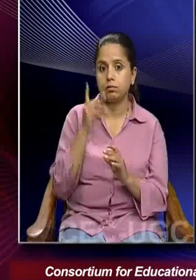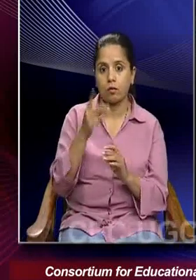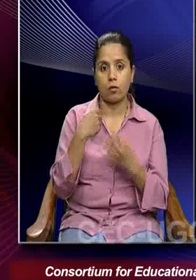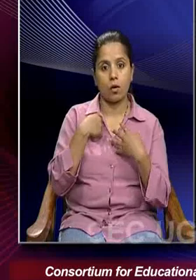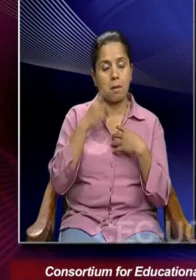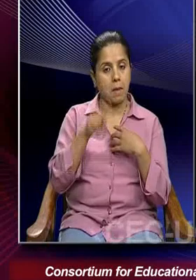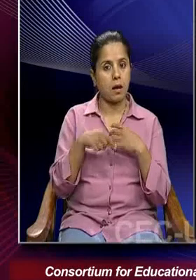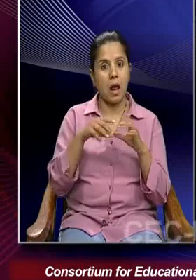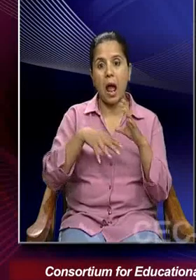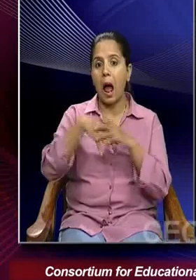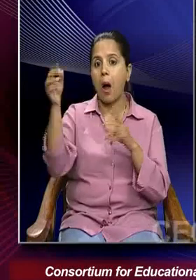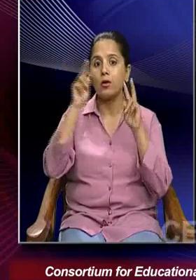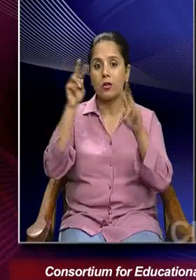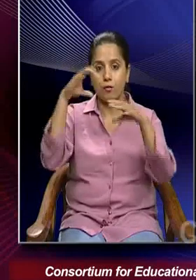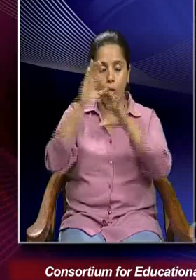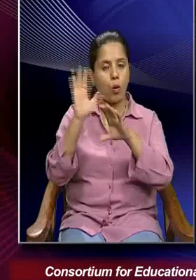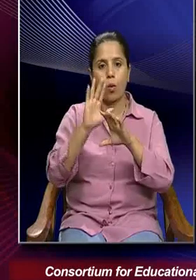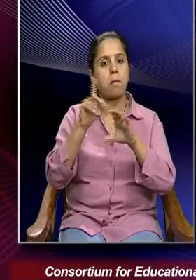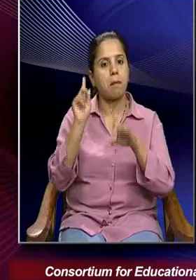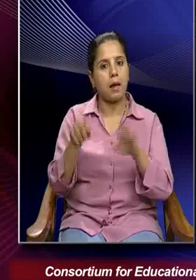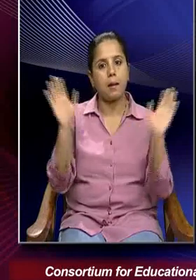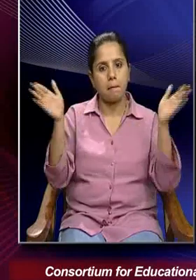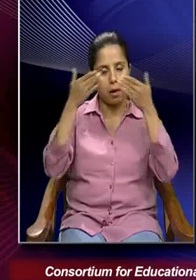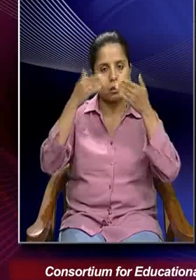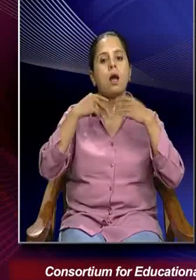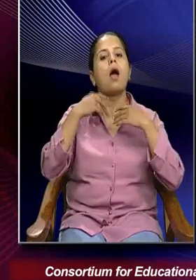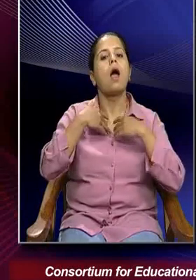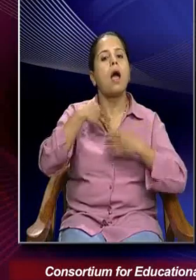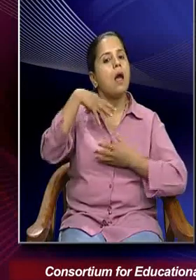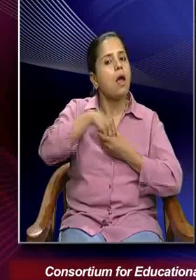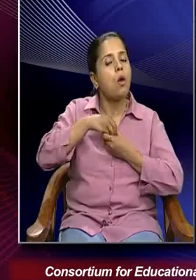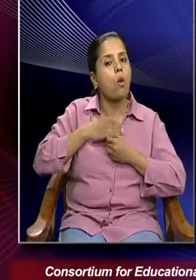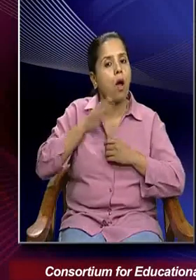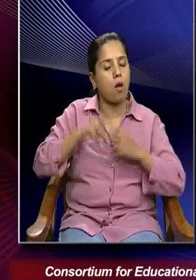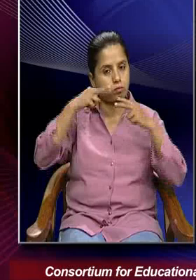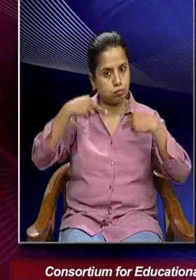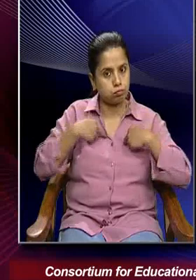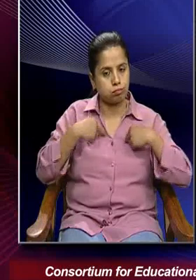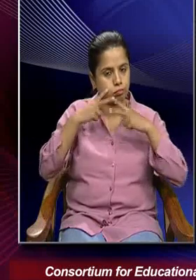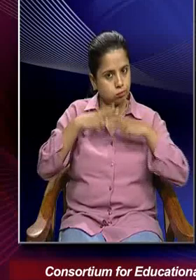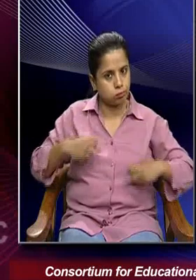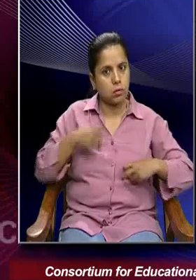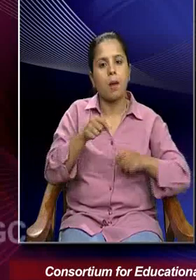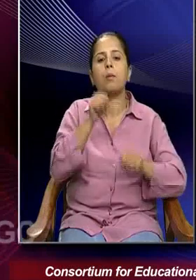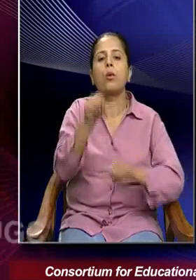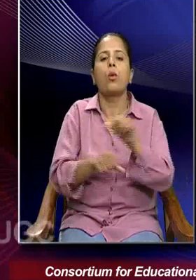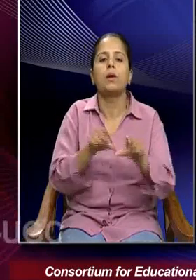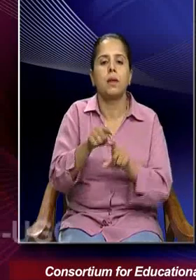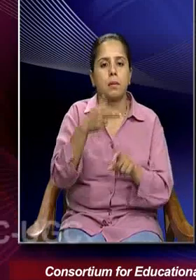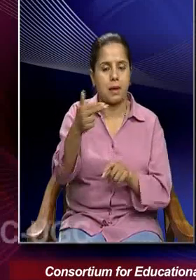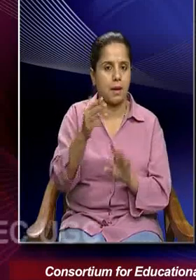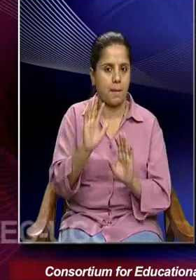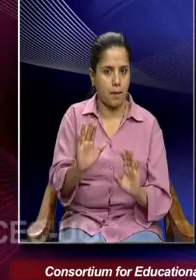internal goal. So it is the process of introversion, or you can say